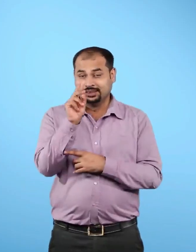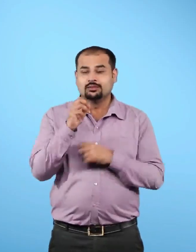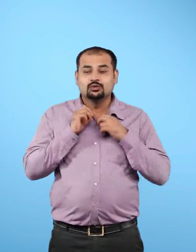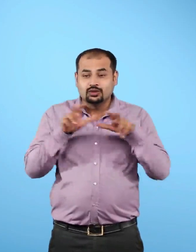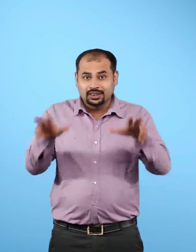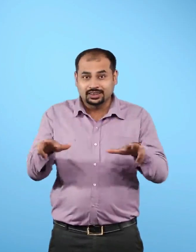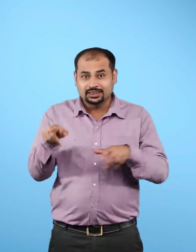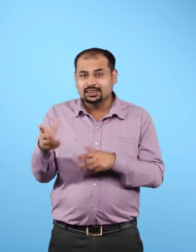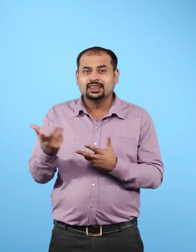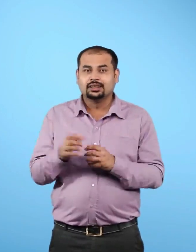Bullfrog.